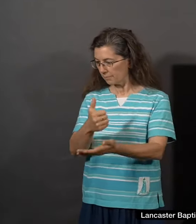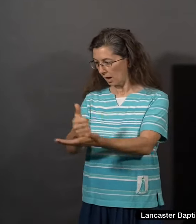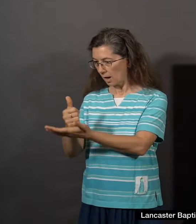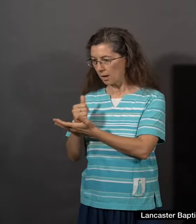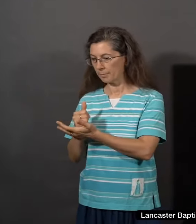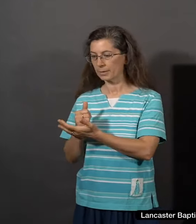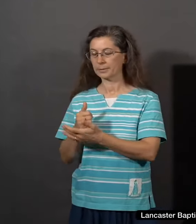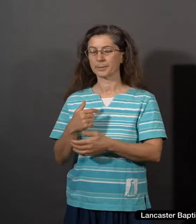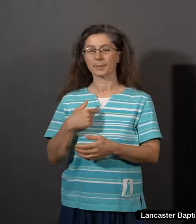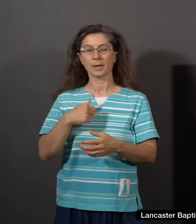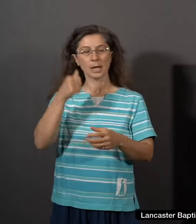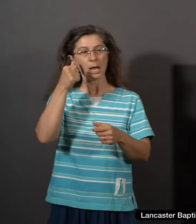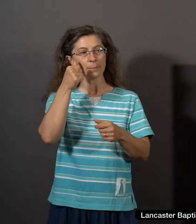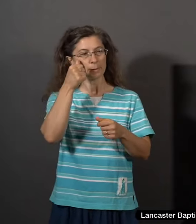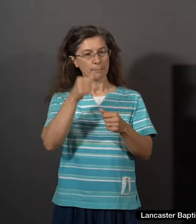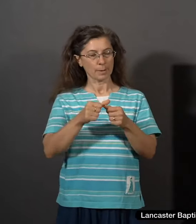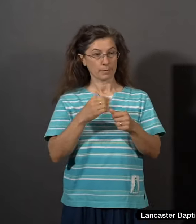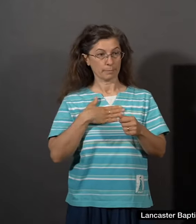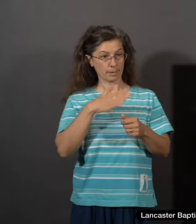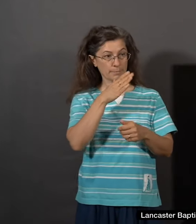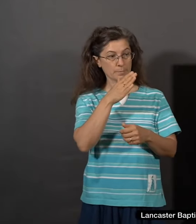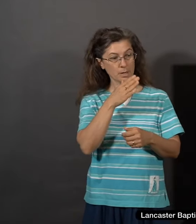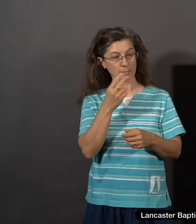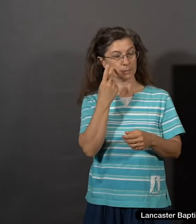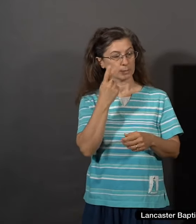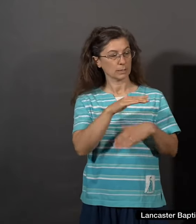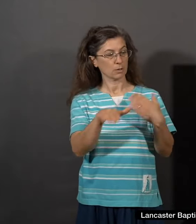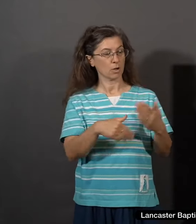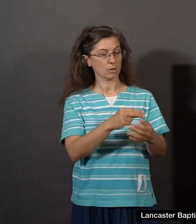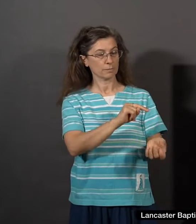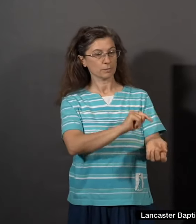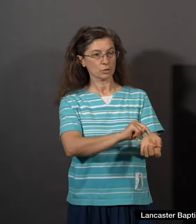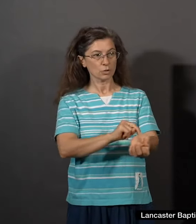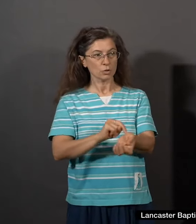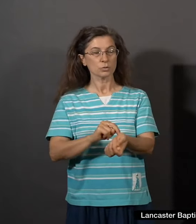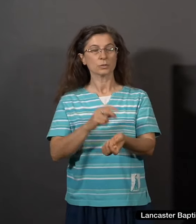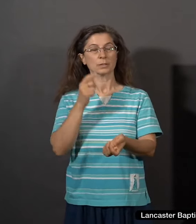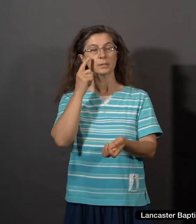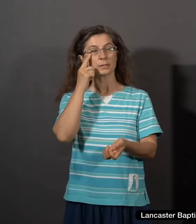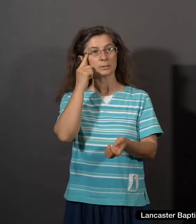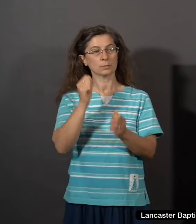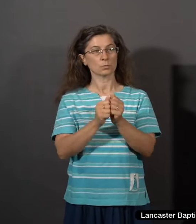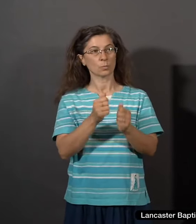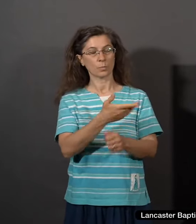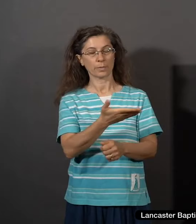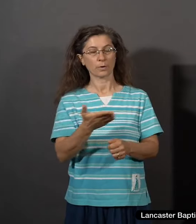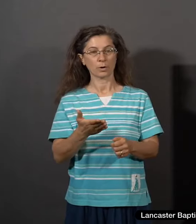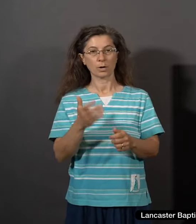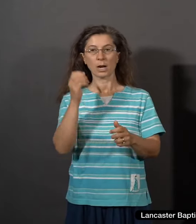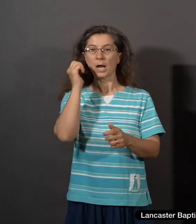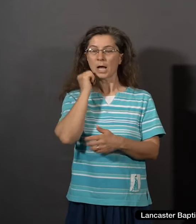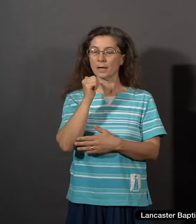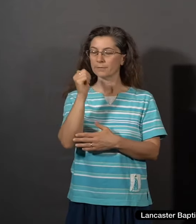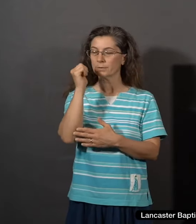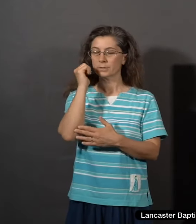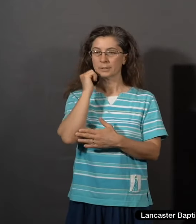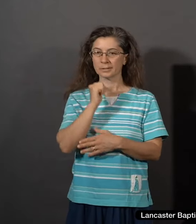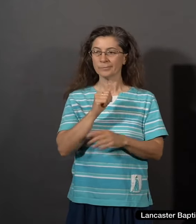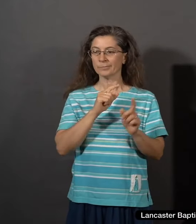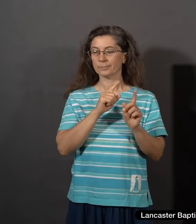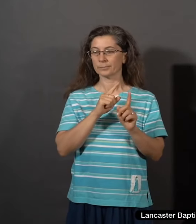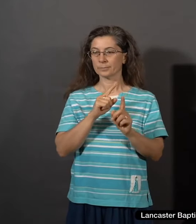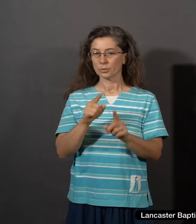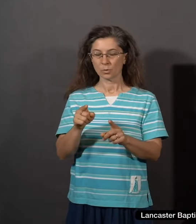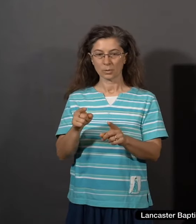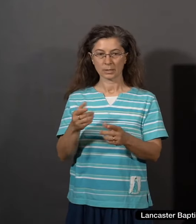mom some of the ladies that were there the nurses uh just you know every day uh going in